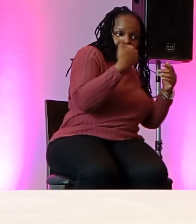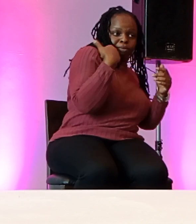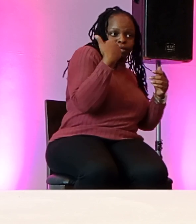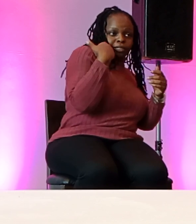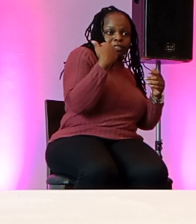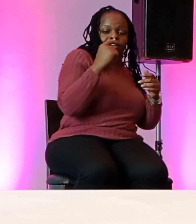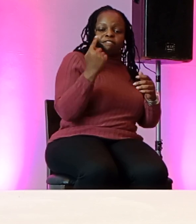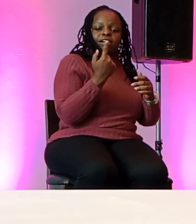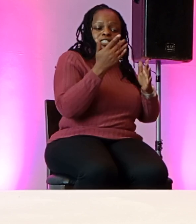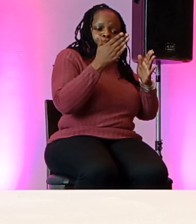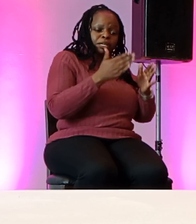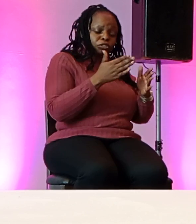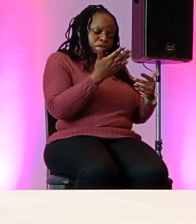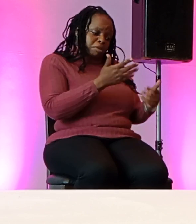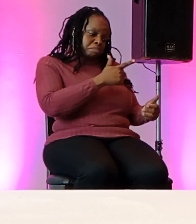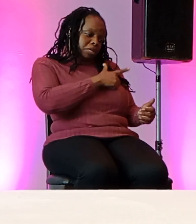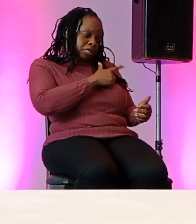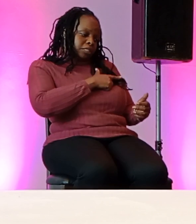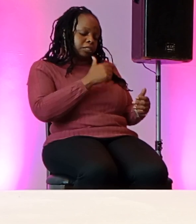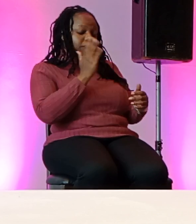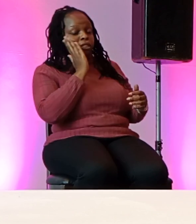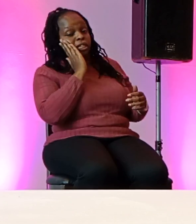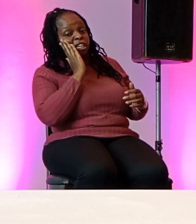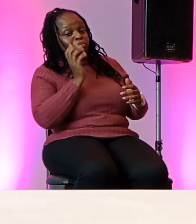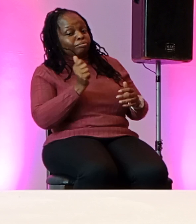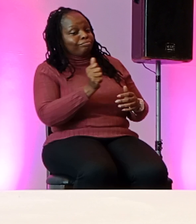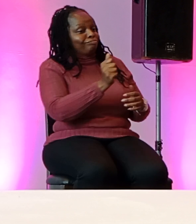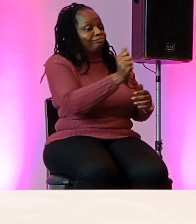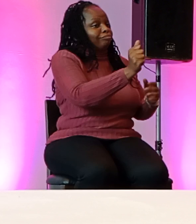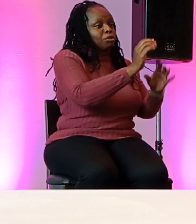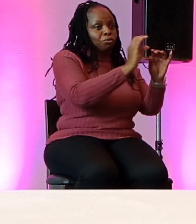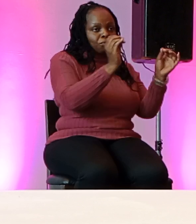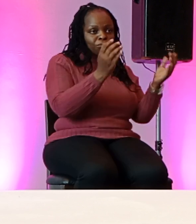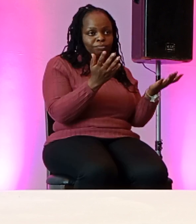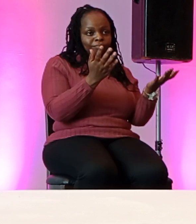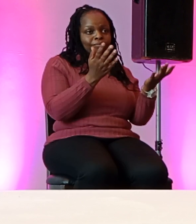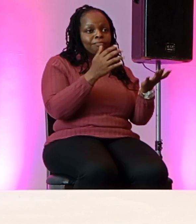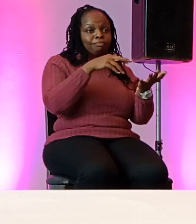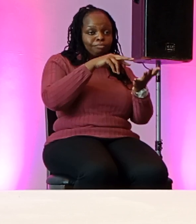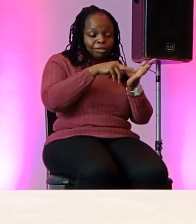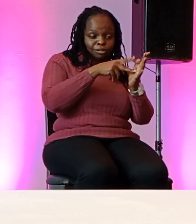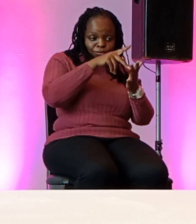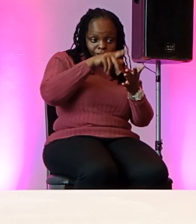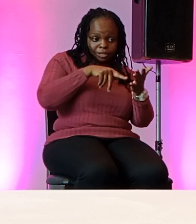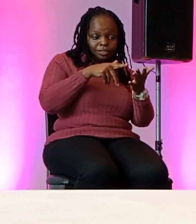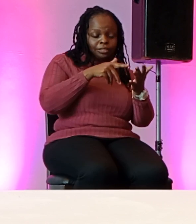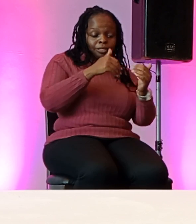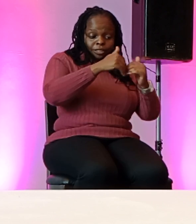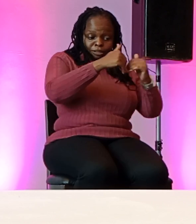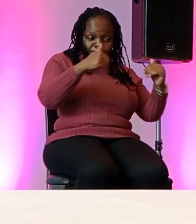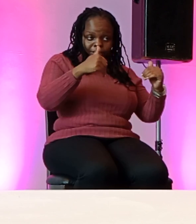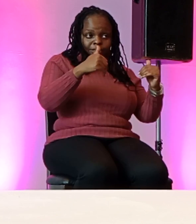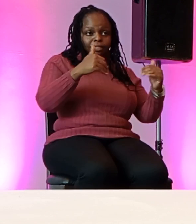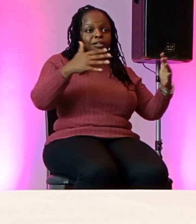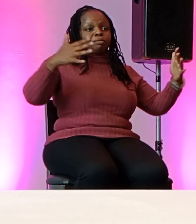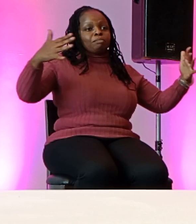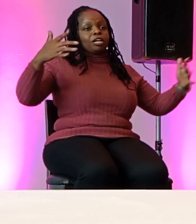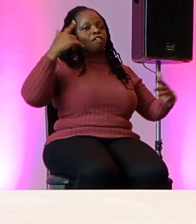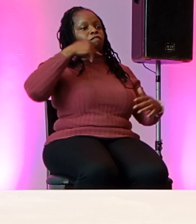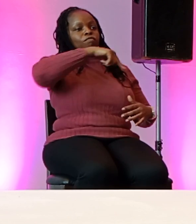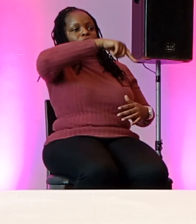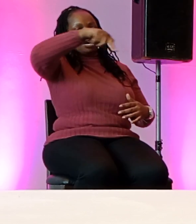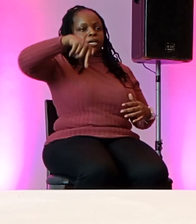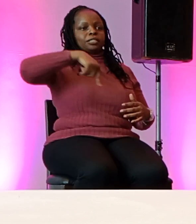first person might be lazy, sleep, and doesn't pass the baton. So basically it means the space is so big for